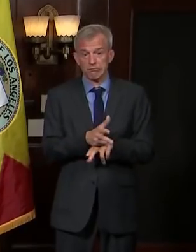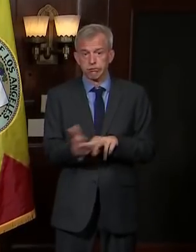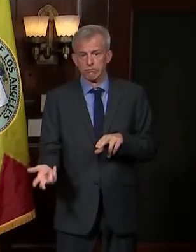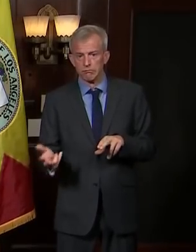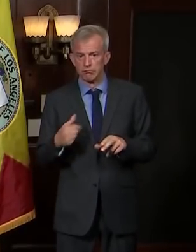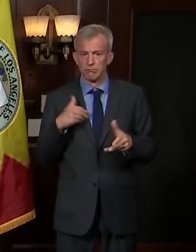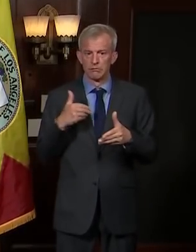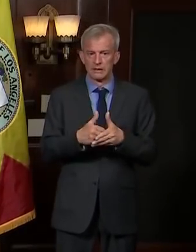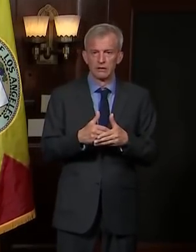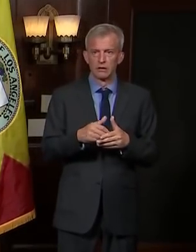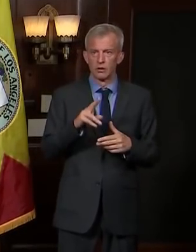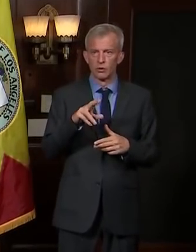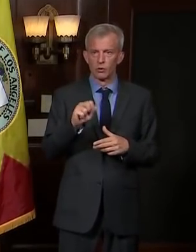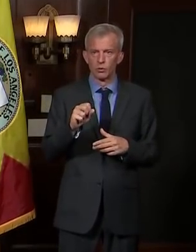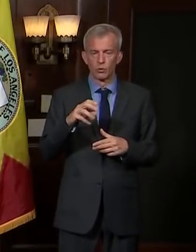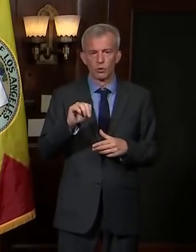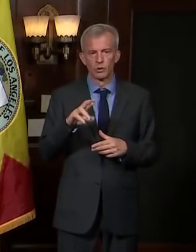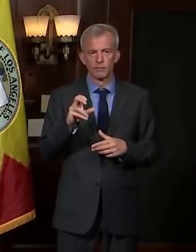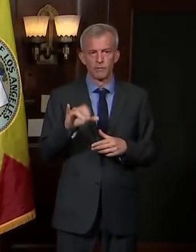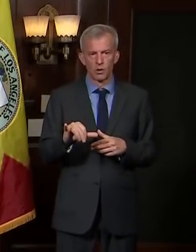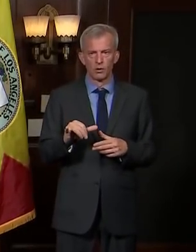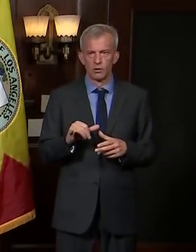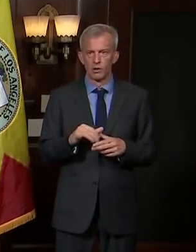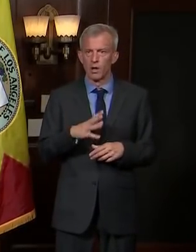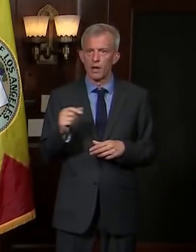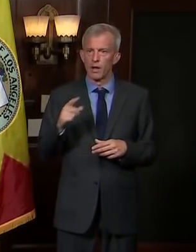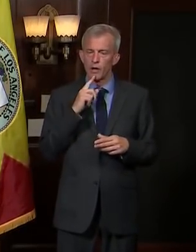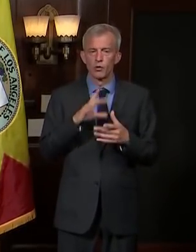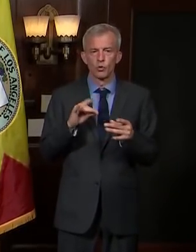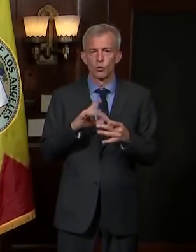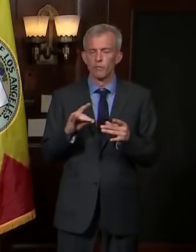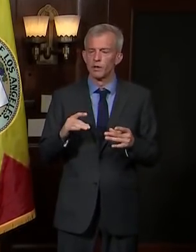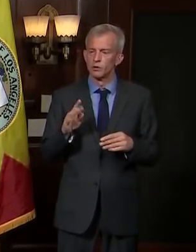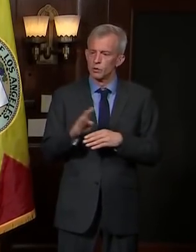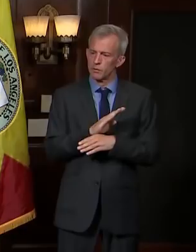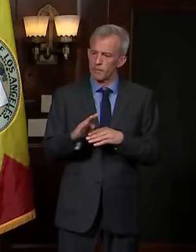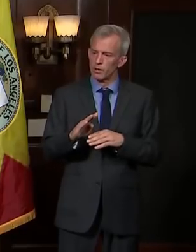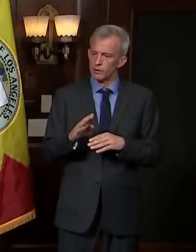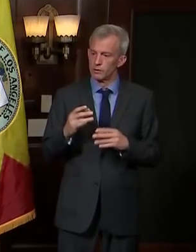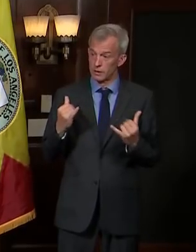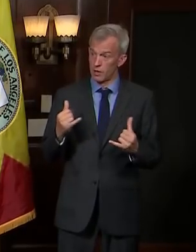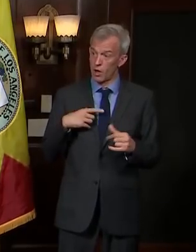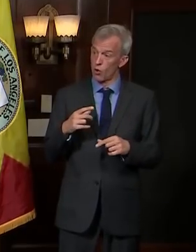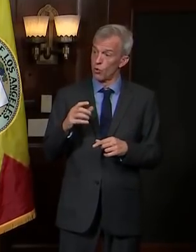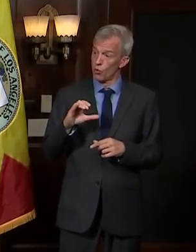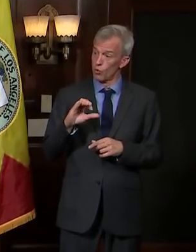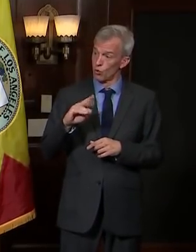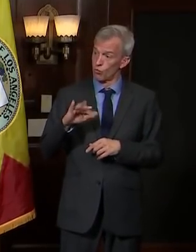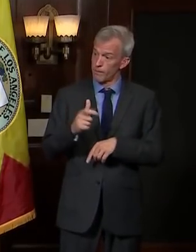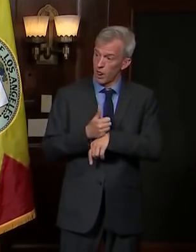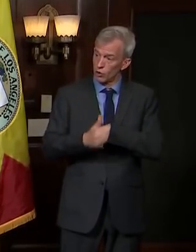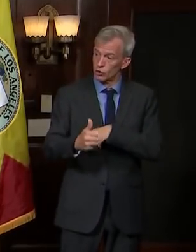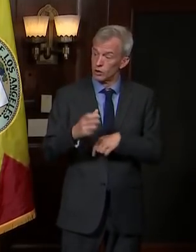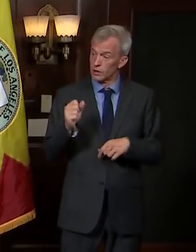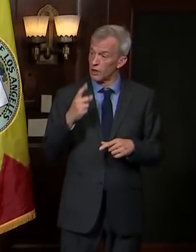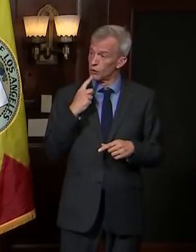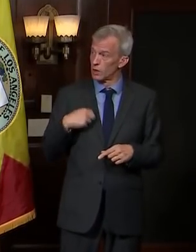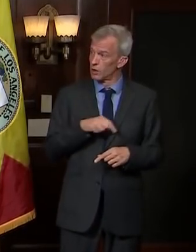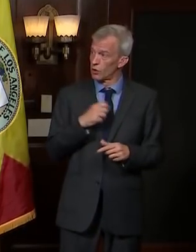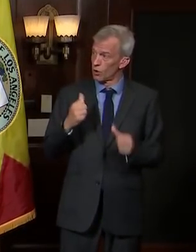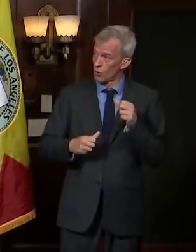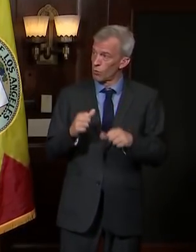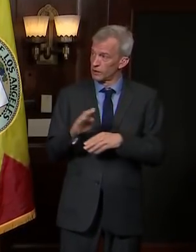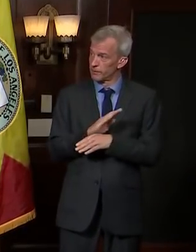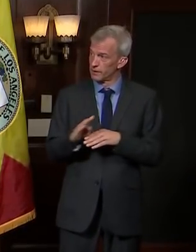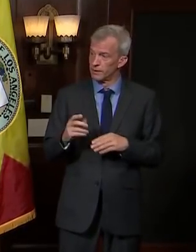mentioned those non-essential businesses specifically facing criminal charges. Can you tell us which businesses they are? I